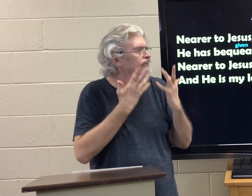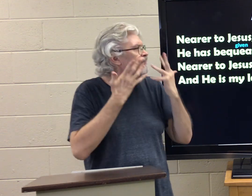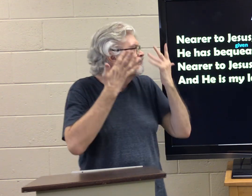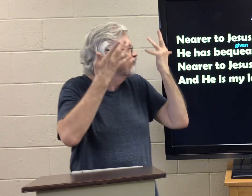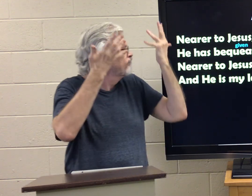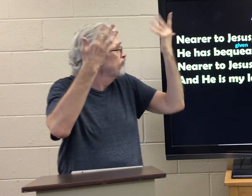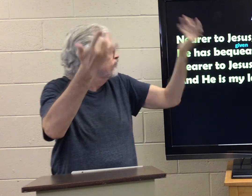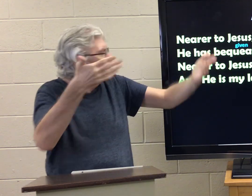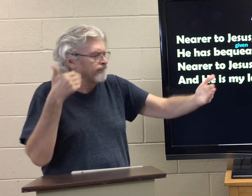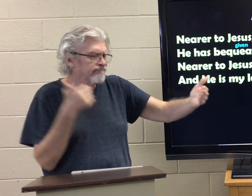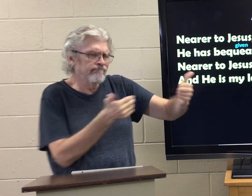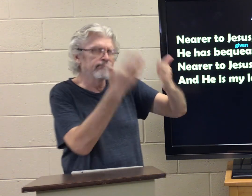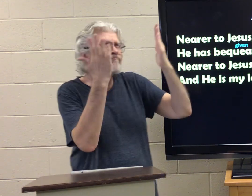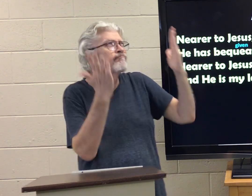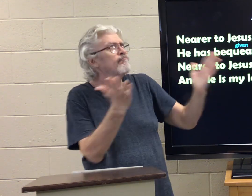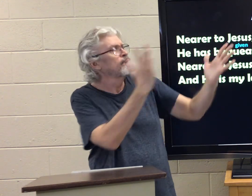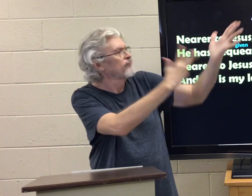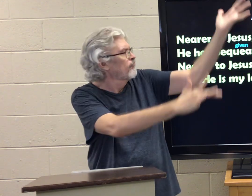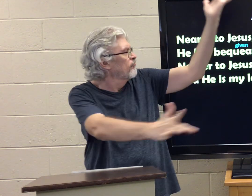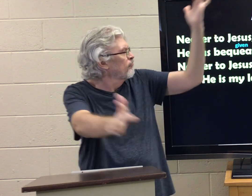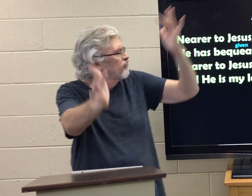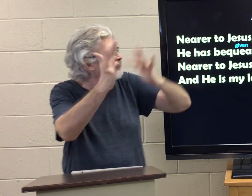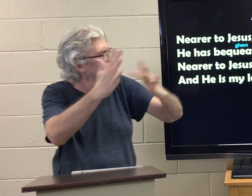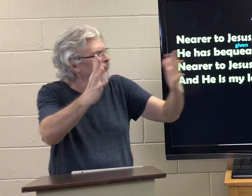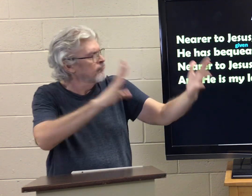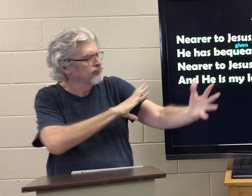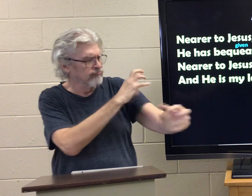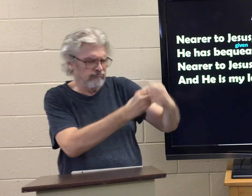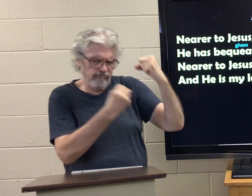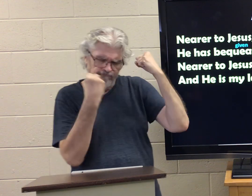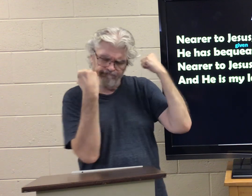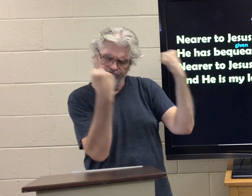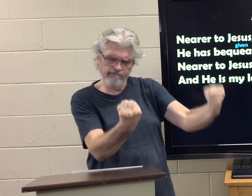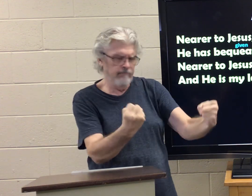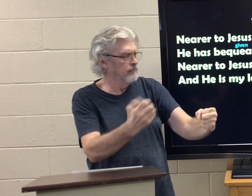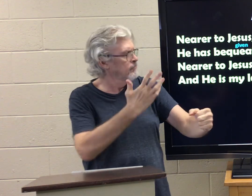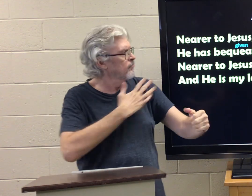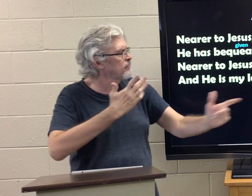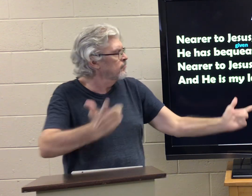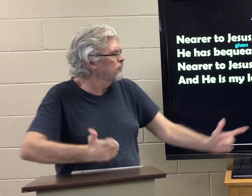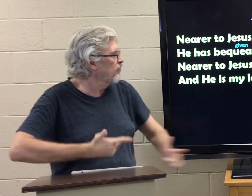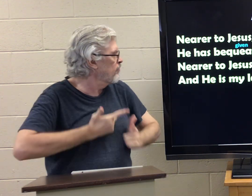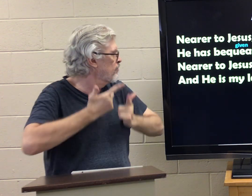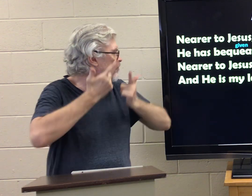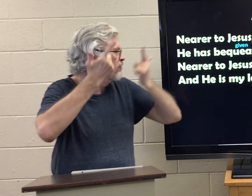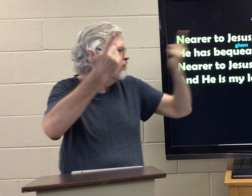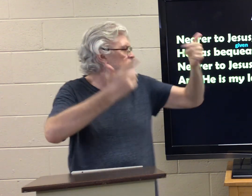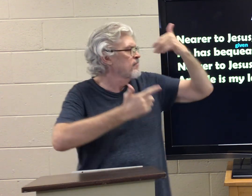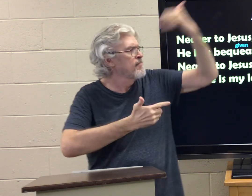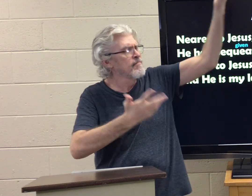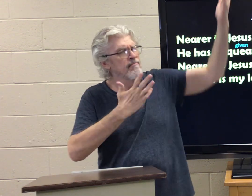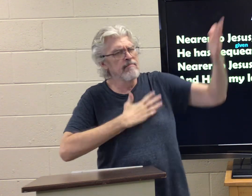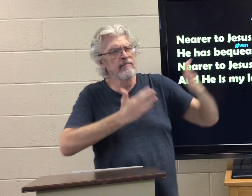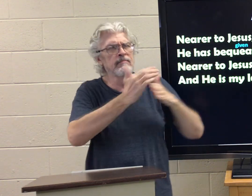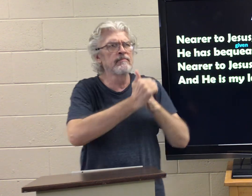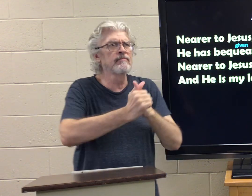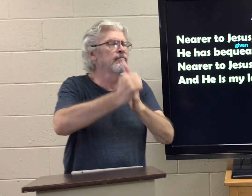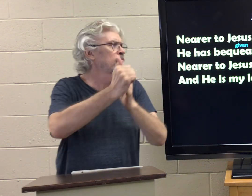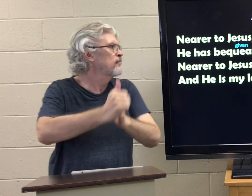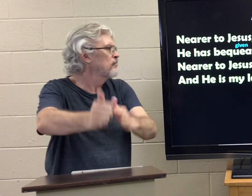cheer. Nearer to Jesus, the strength of my life. And he is my